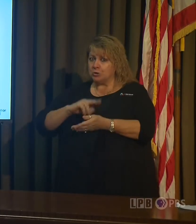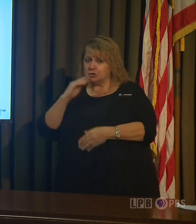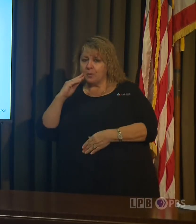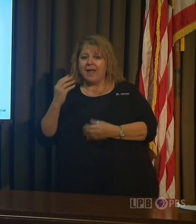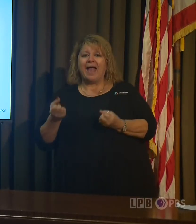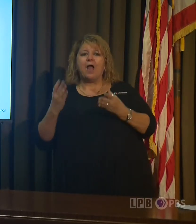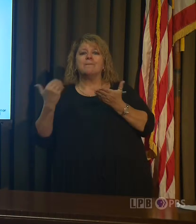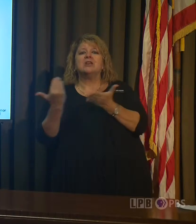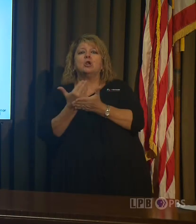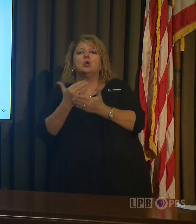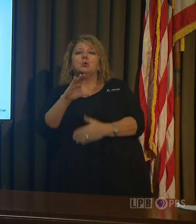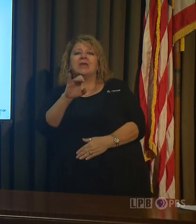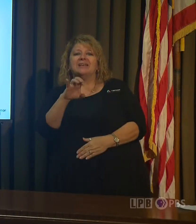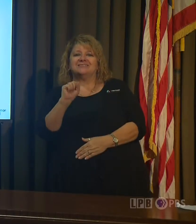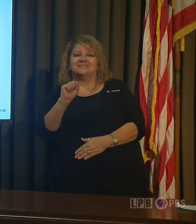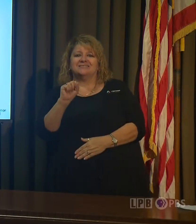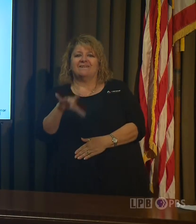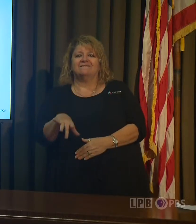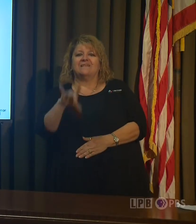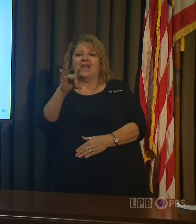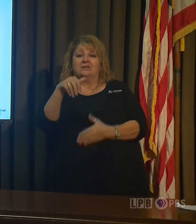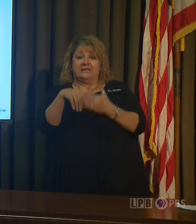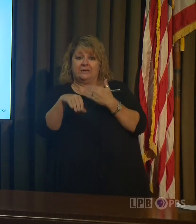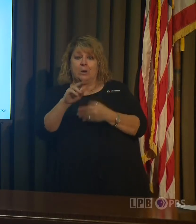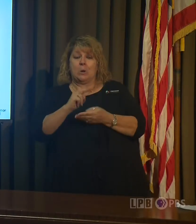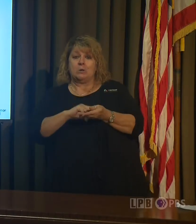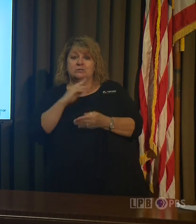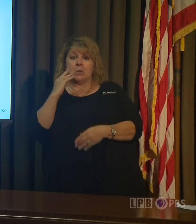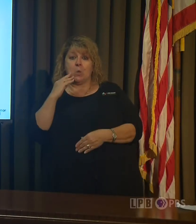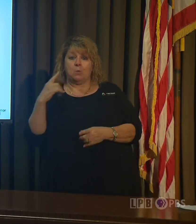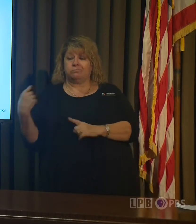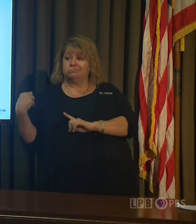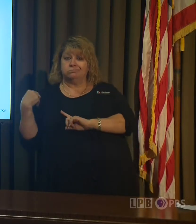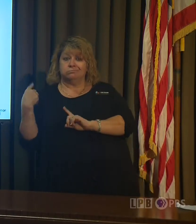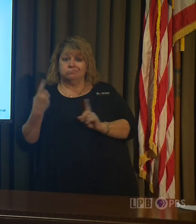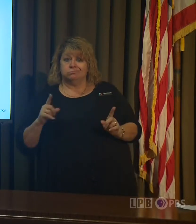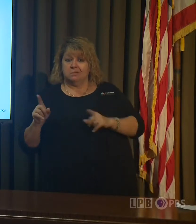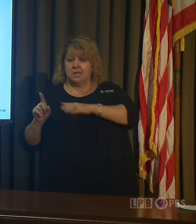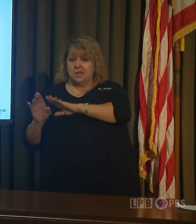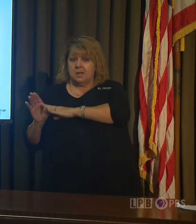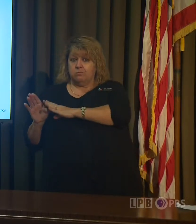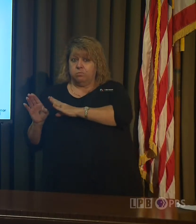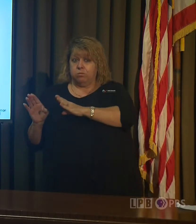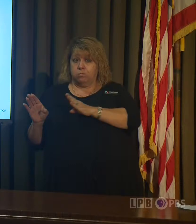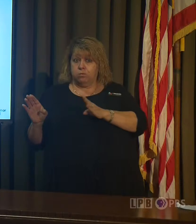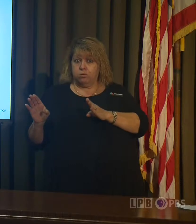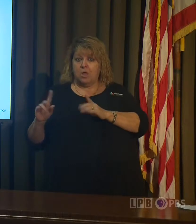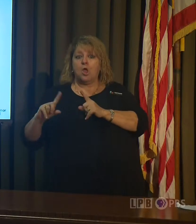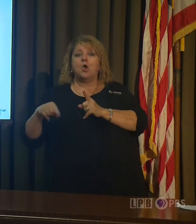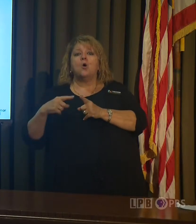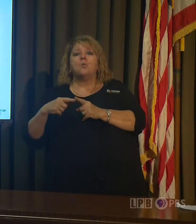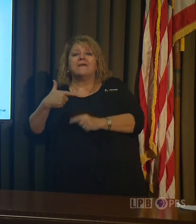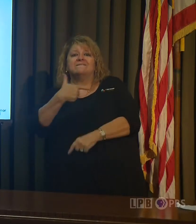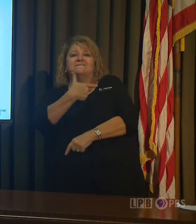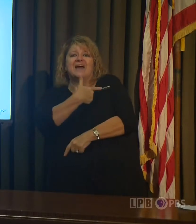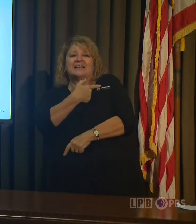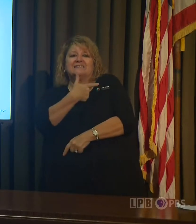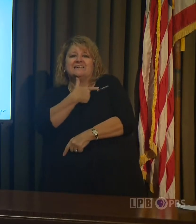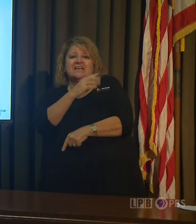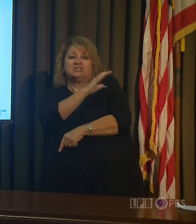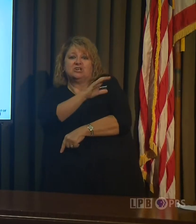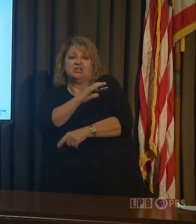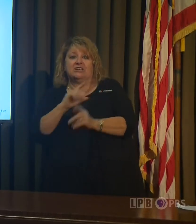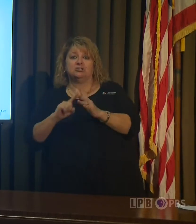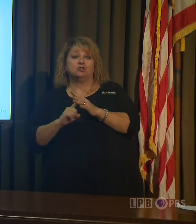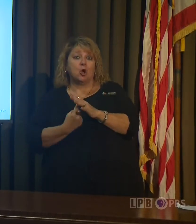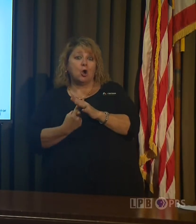number of new cases diagnosed in nursing homes over time. And we've marked out when the vaccination clinics were offered